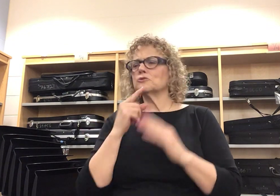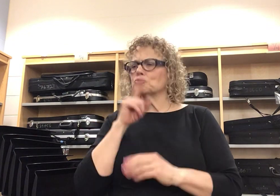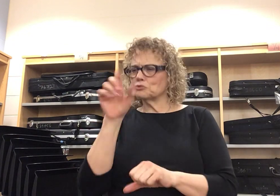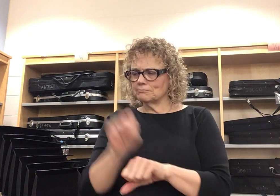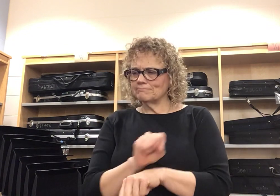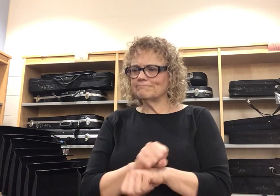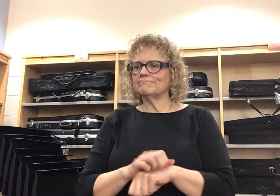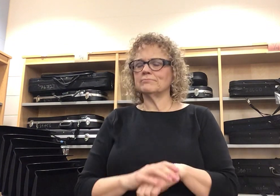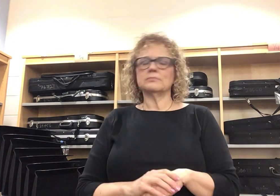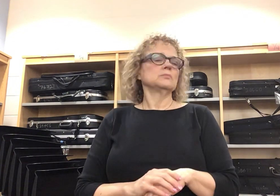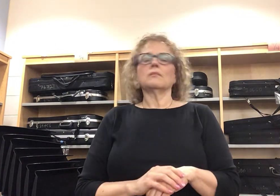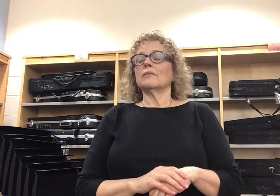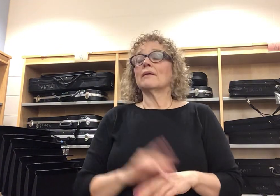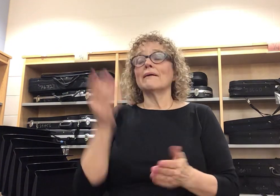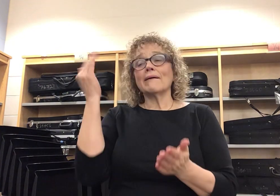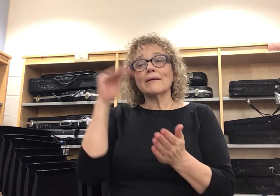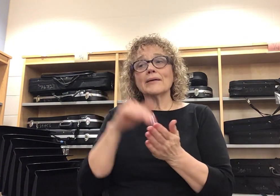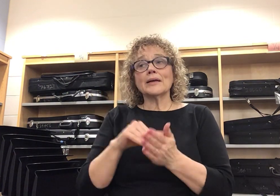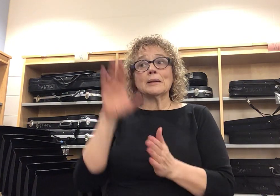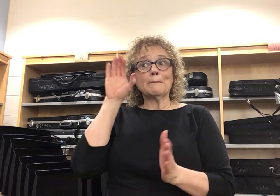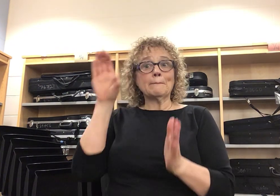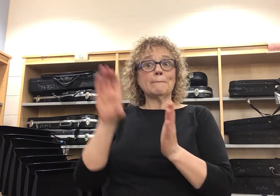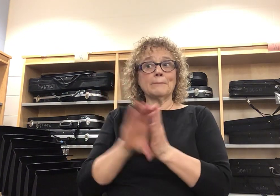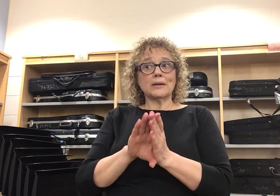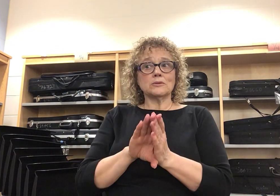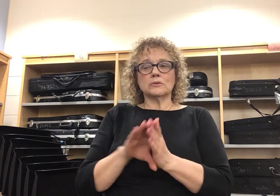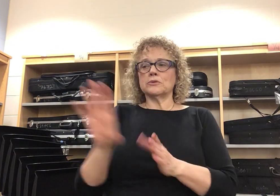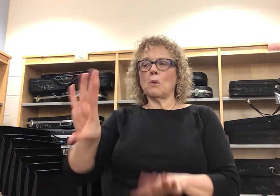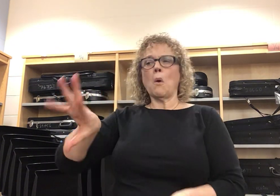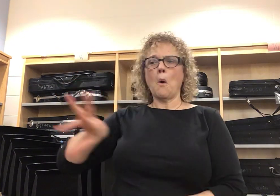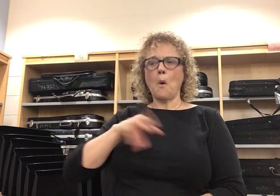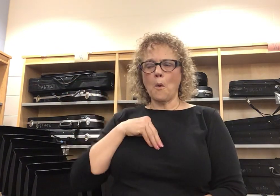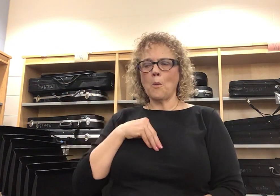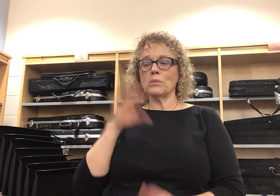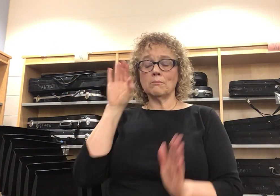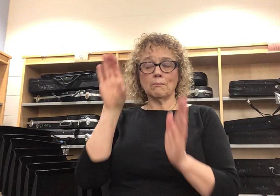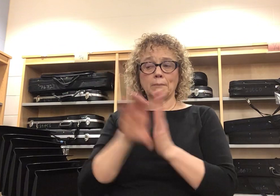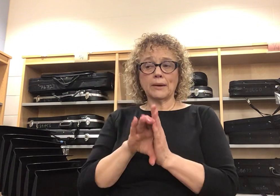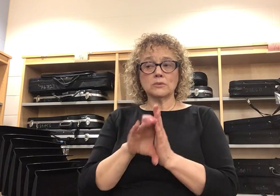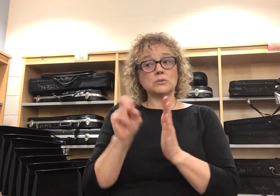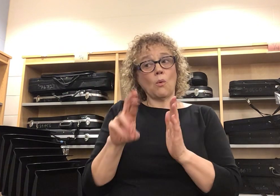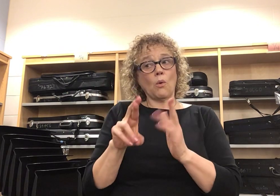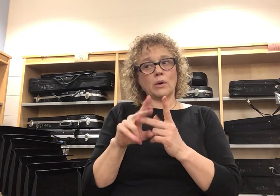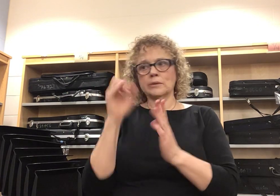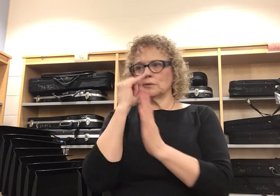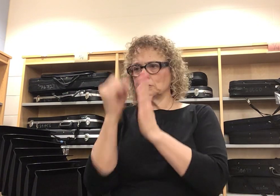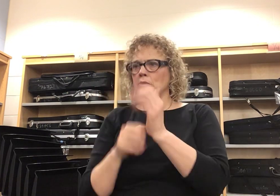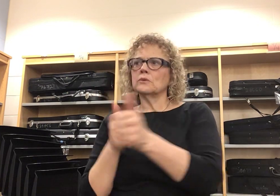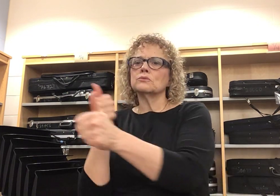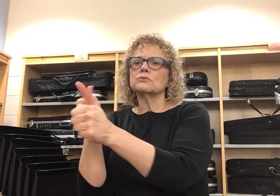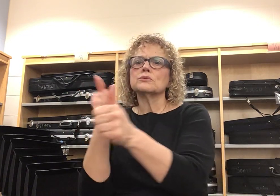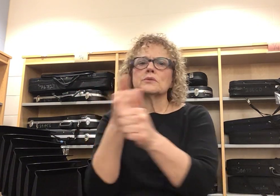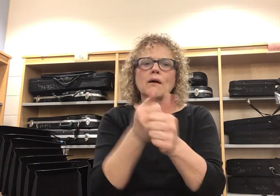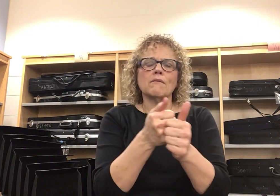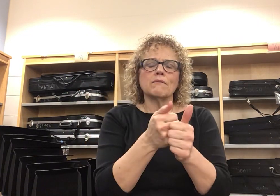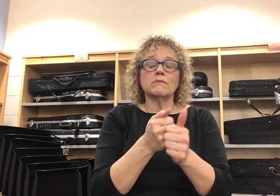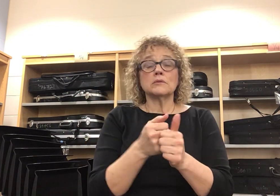for pictures, again, you can use your own photos if you have any. Otherwise, just illustrate them. Actually, last year, some people